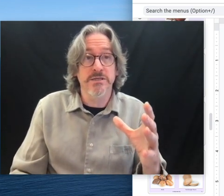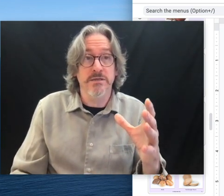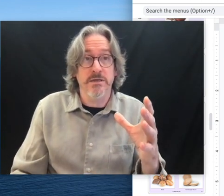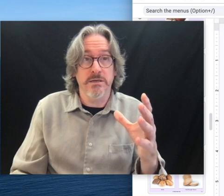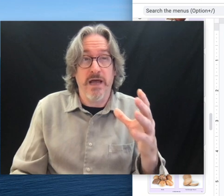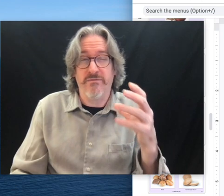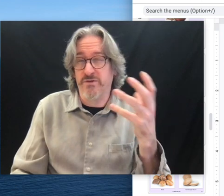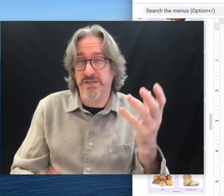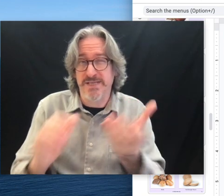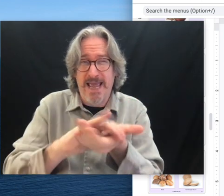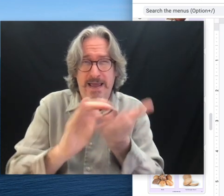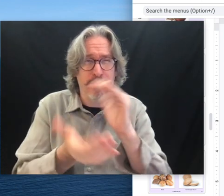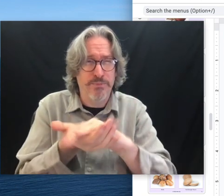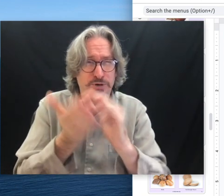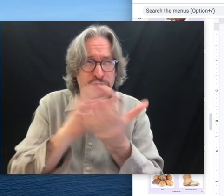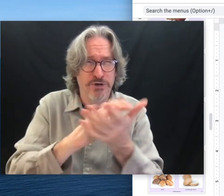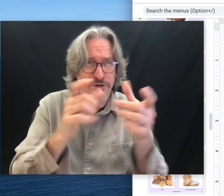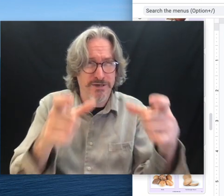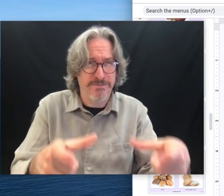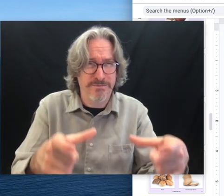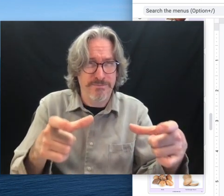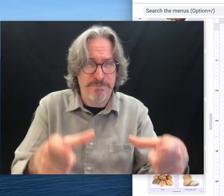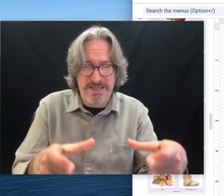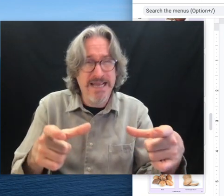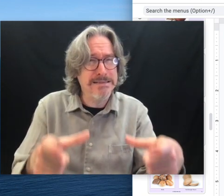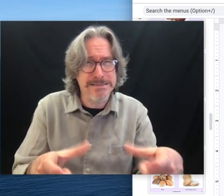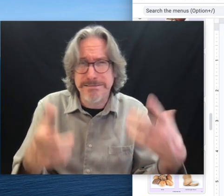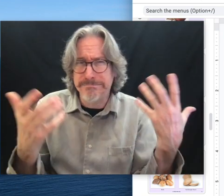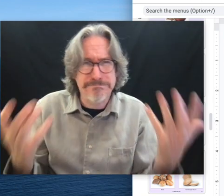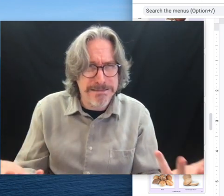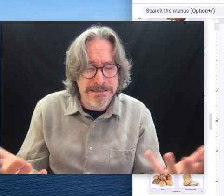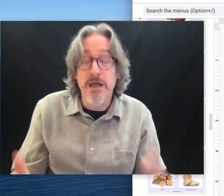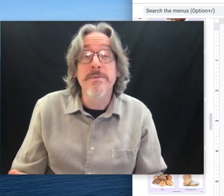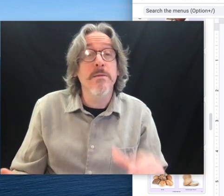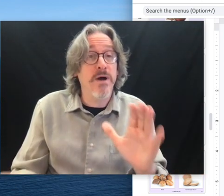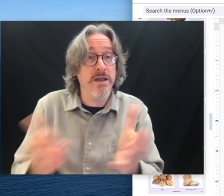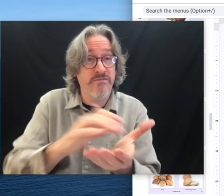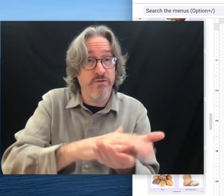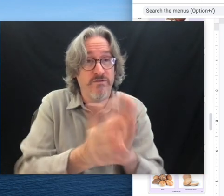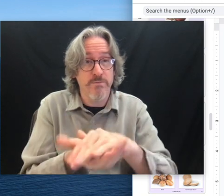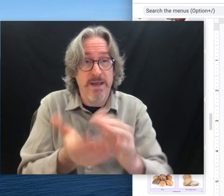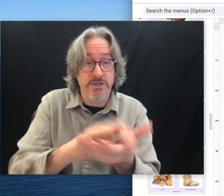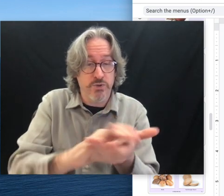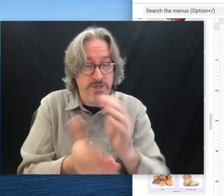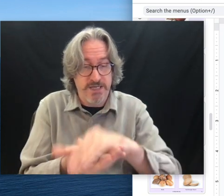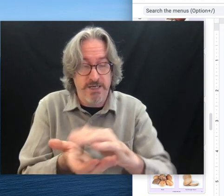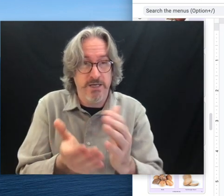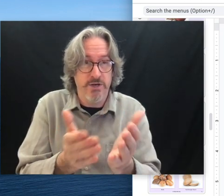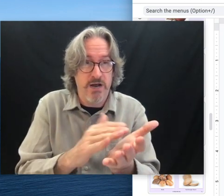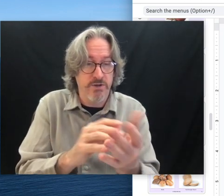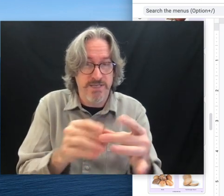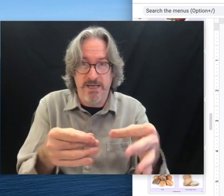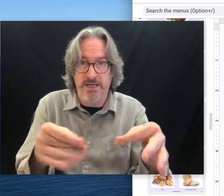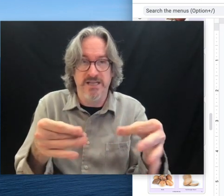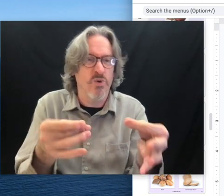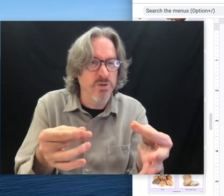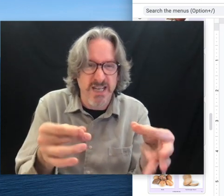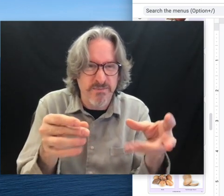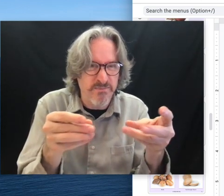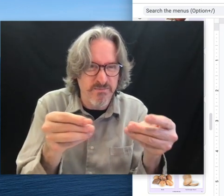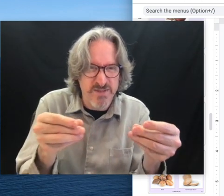and at first I was like, hamburger plates? But if you've ever made tortilla, you know how you take,